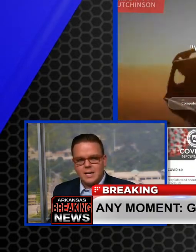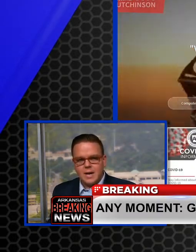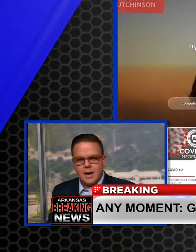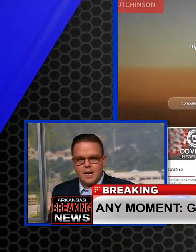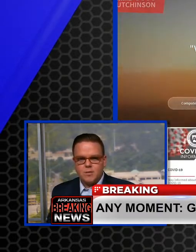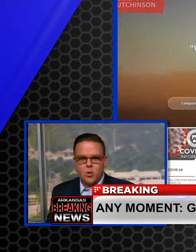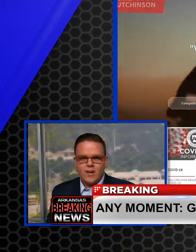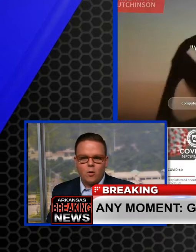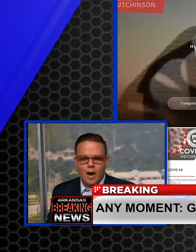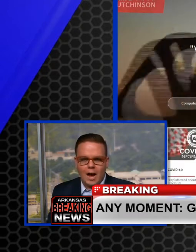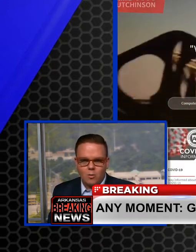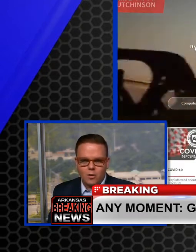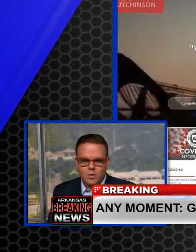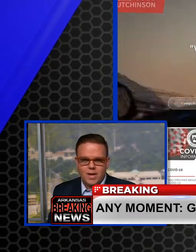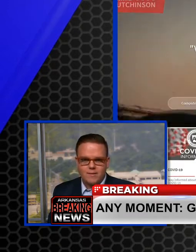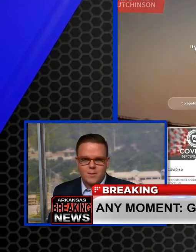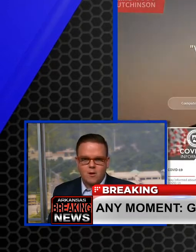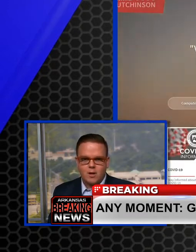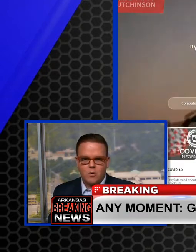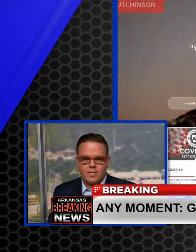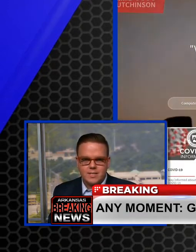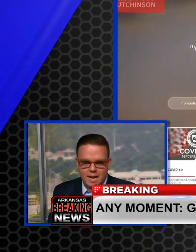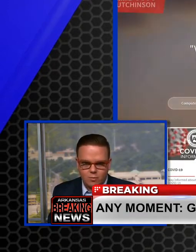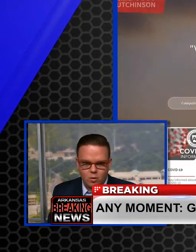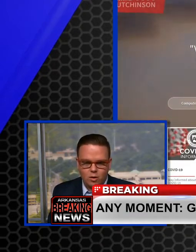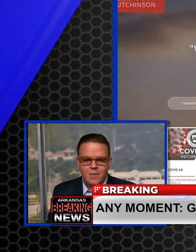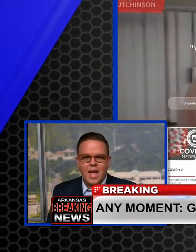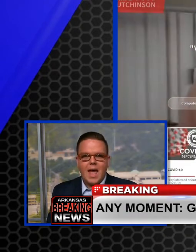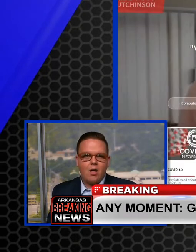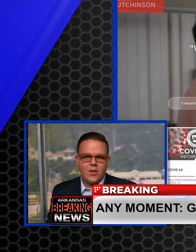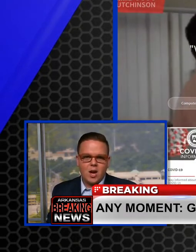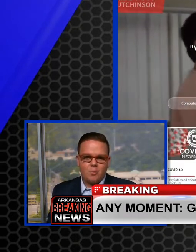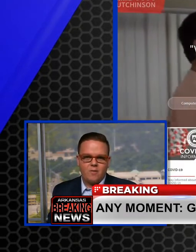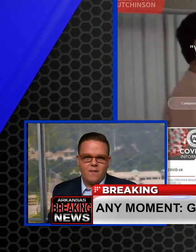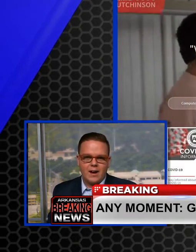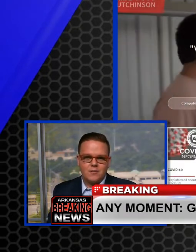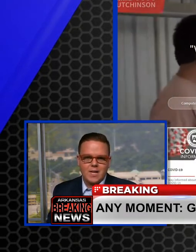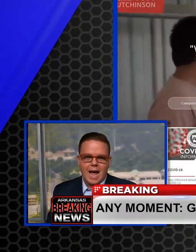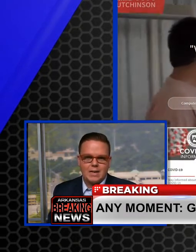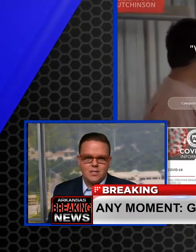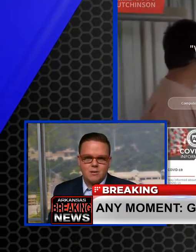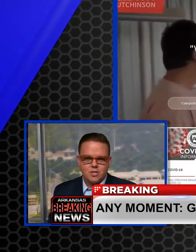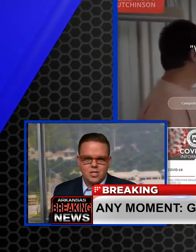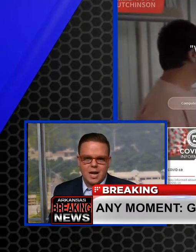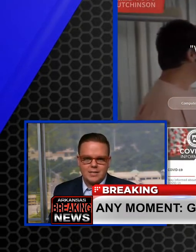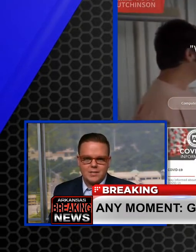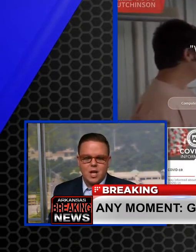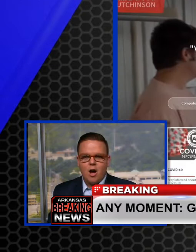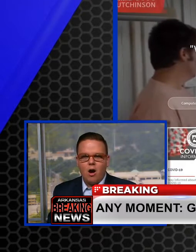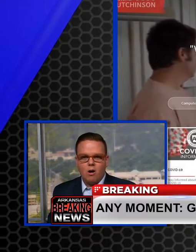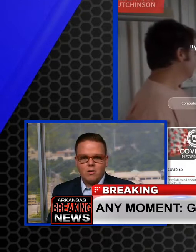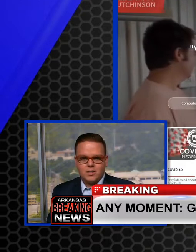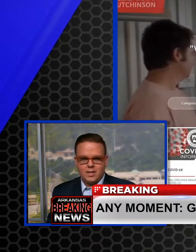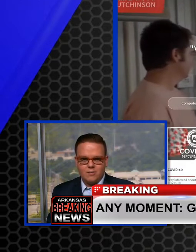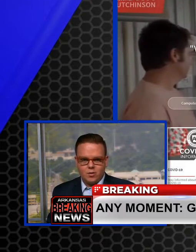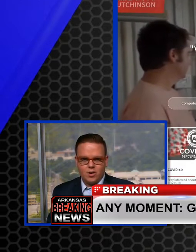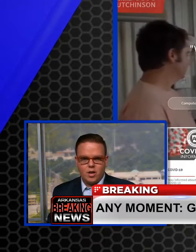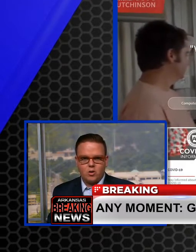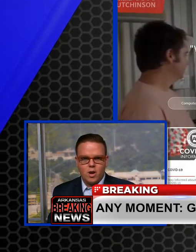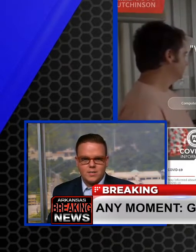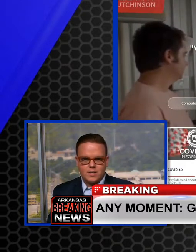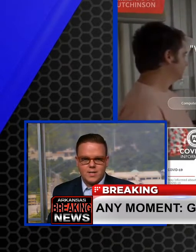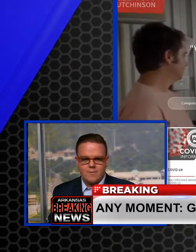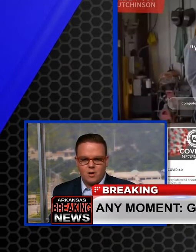last 24 hours, we have spoken with several healthcare providers as those shots are